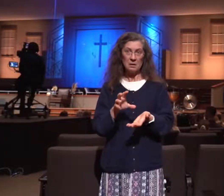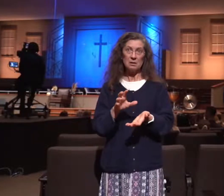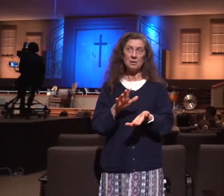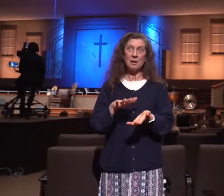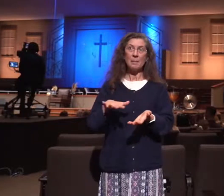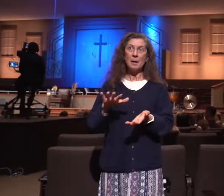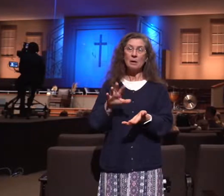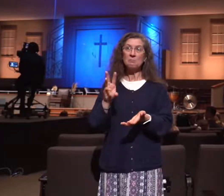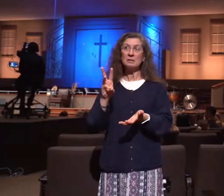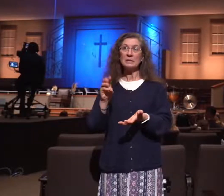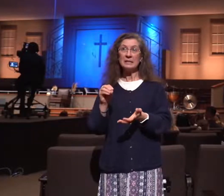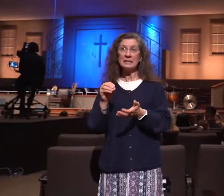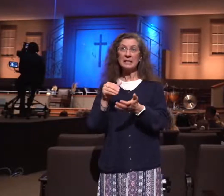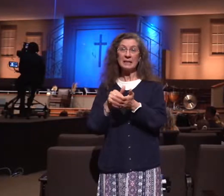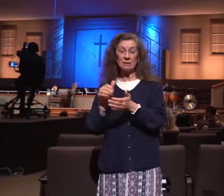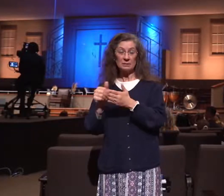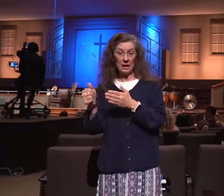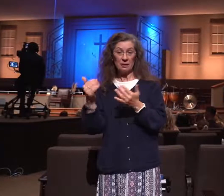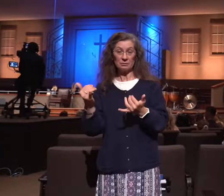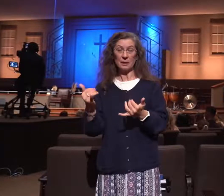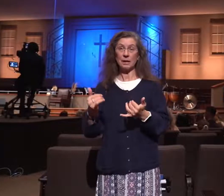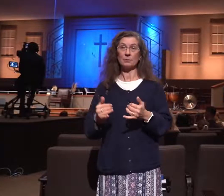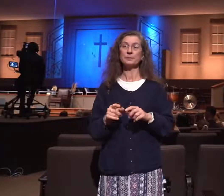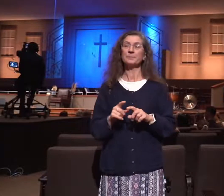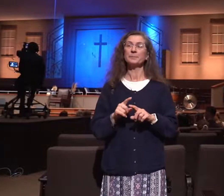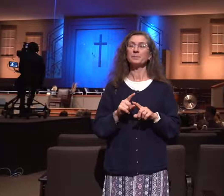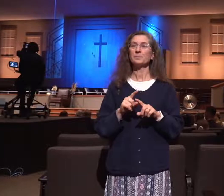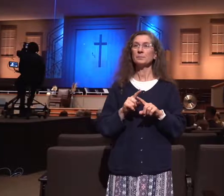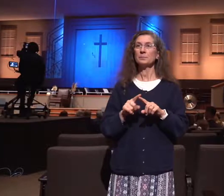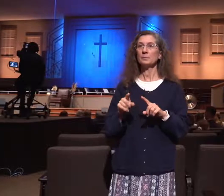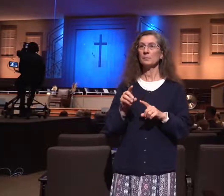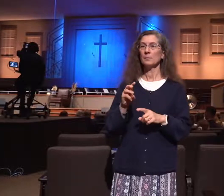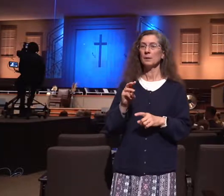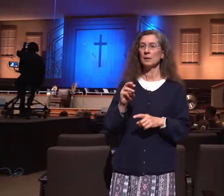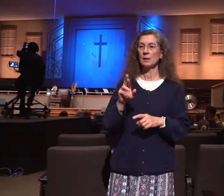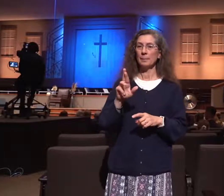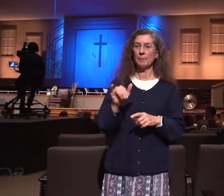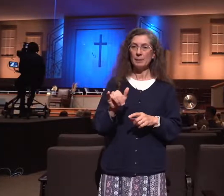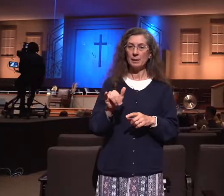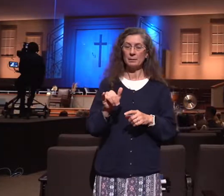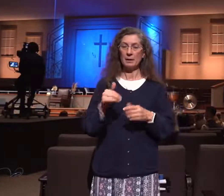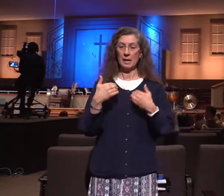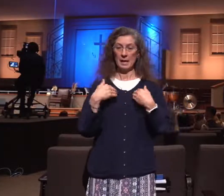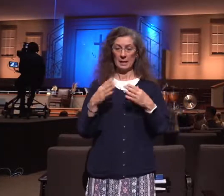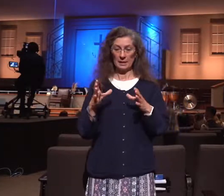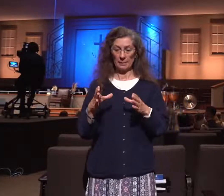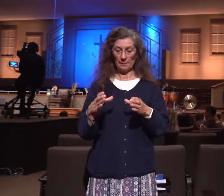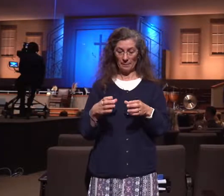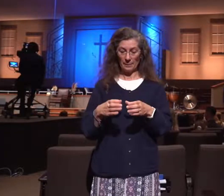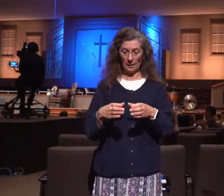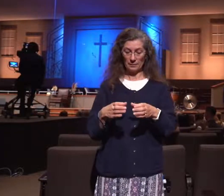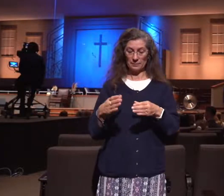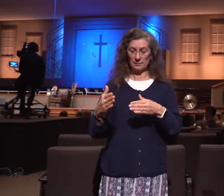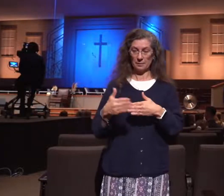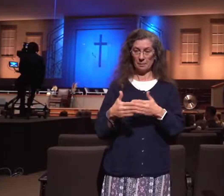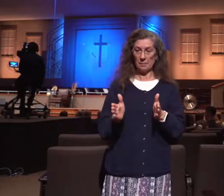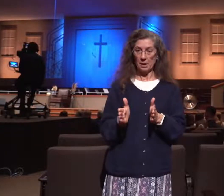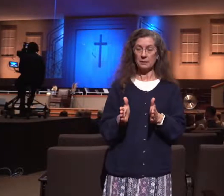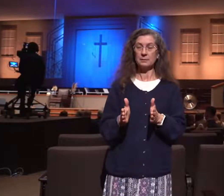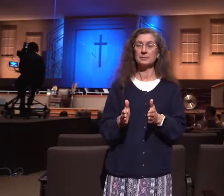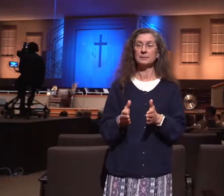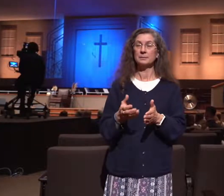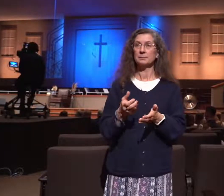$60,000-$70,000. By the way, she didn't buy that ointment at Walmart, amen? That was very